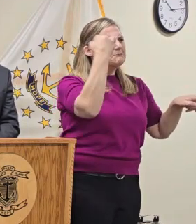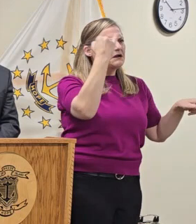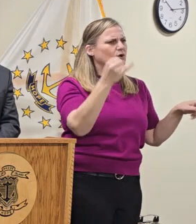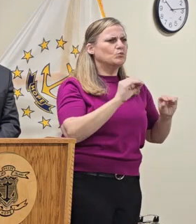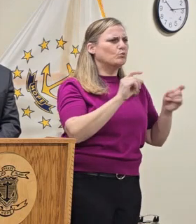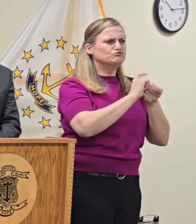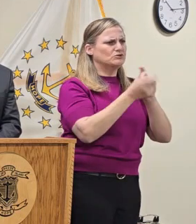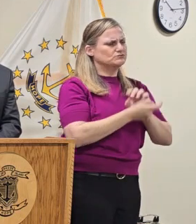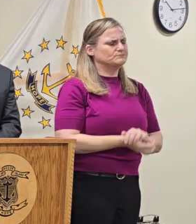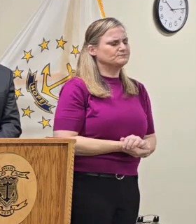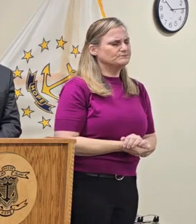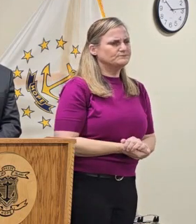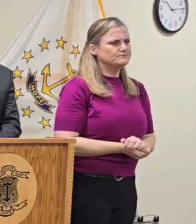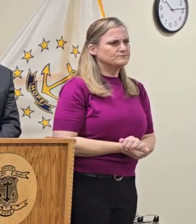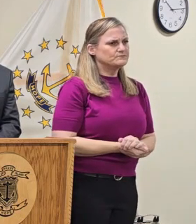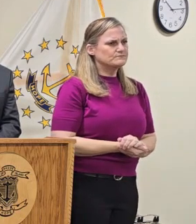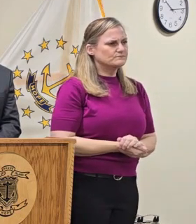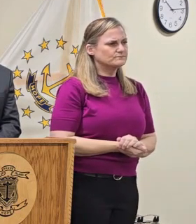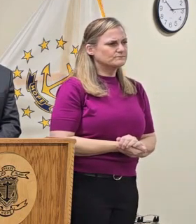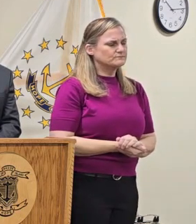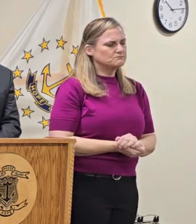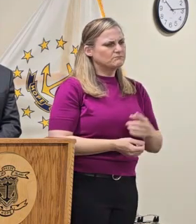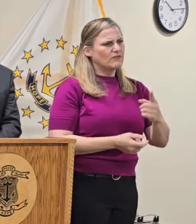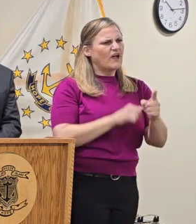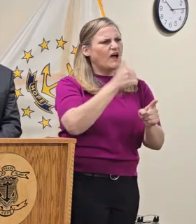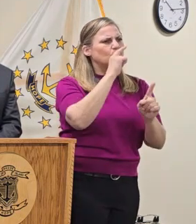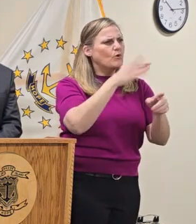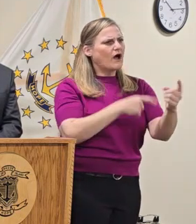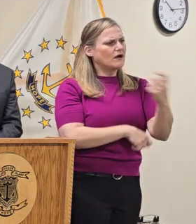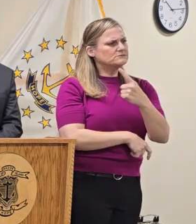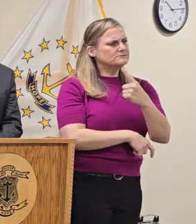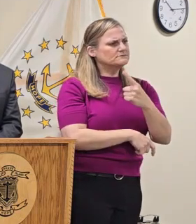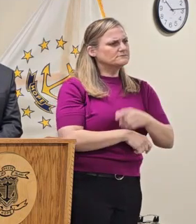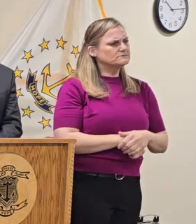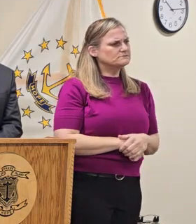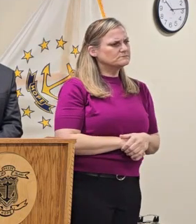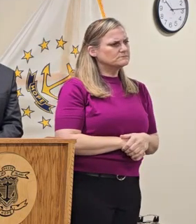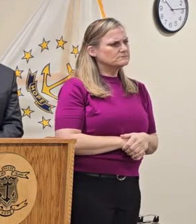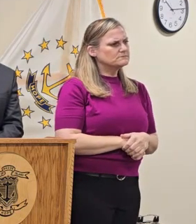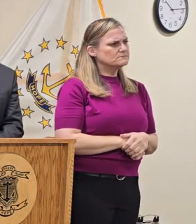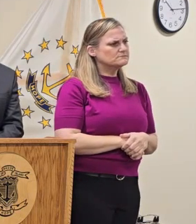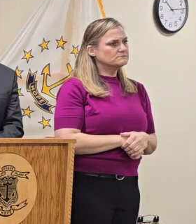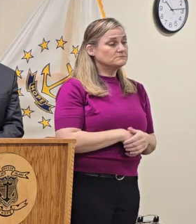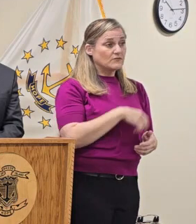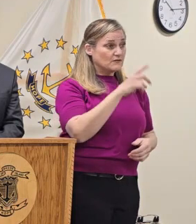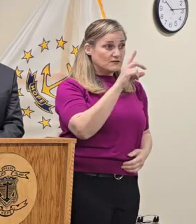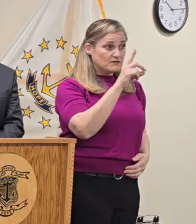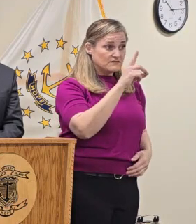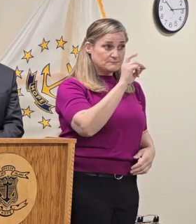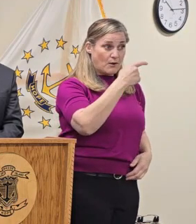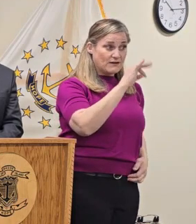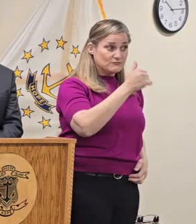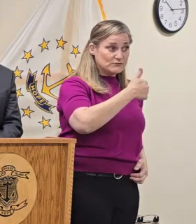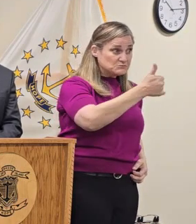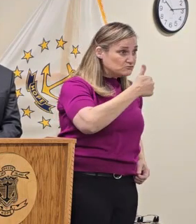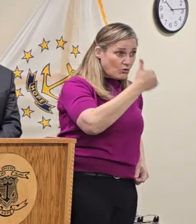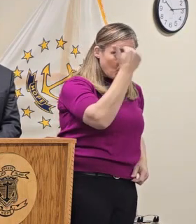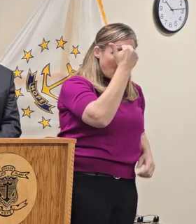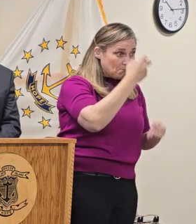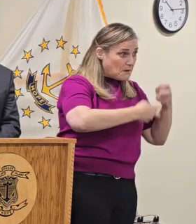about whether DOT or anybody else knew there was a problem with the bridge before December, whether that was months ahead of time, years ahead of time, whether it